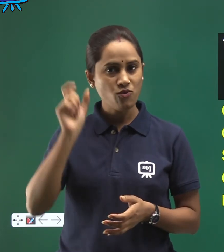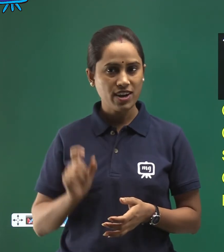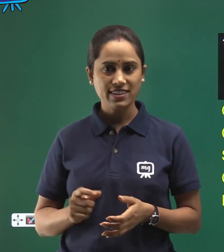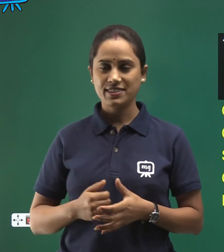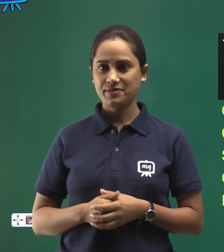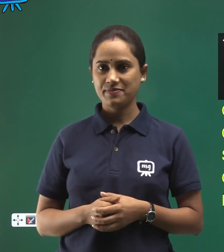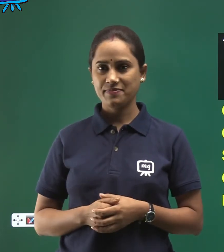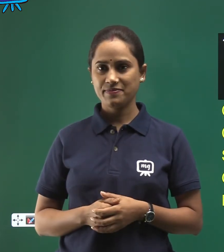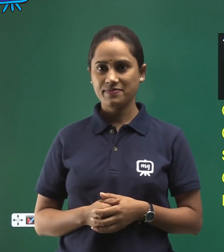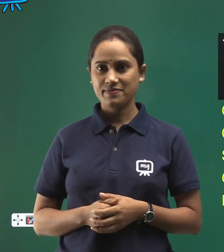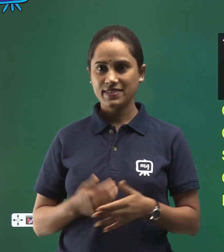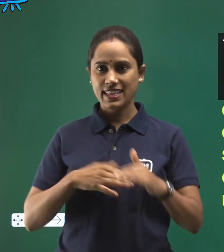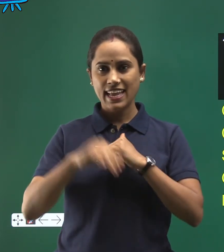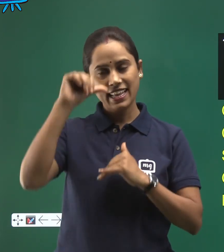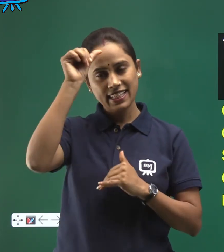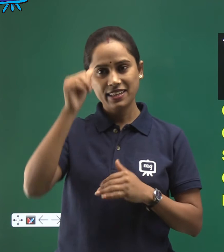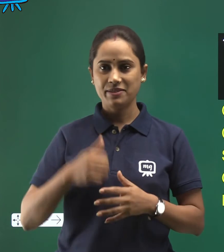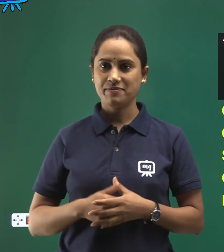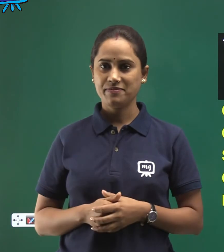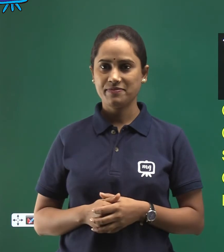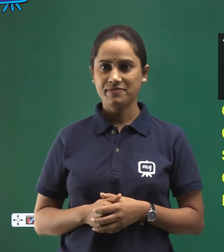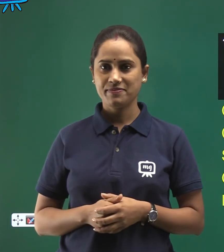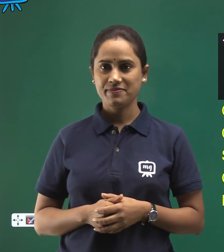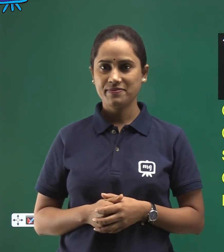words in Hindi.